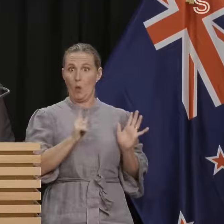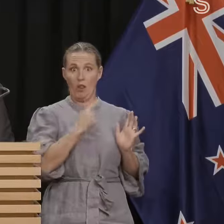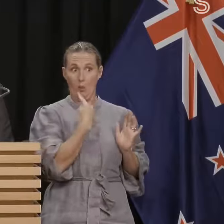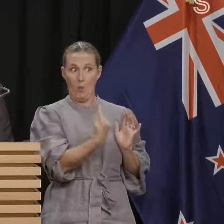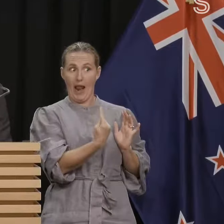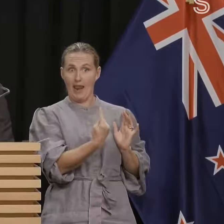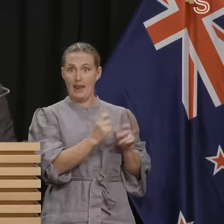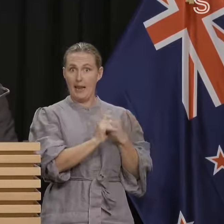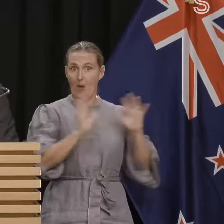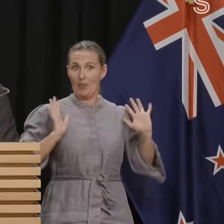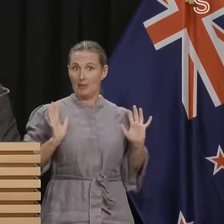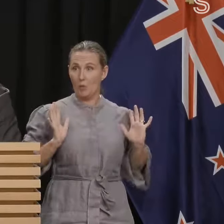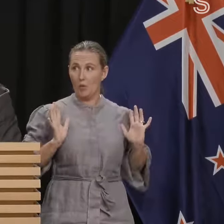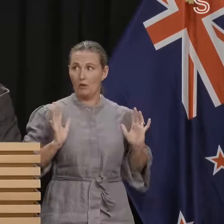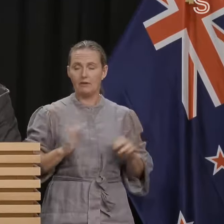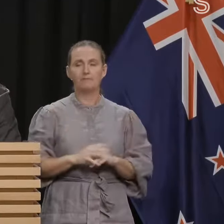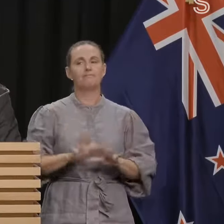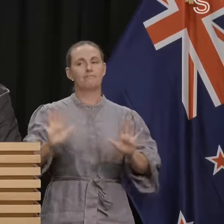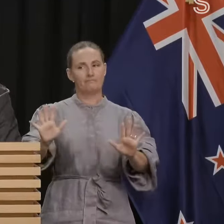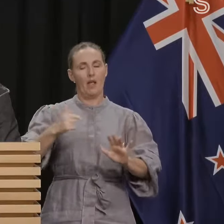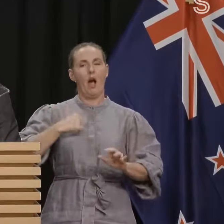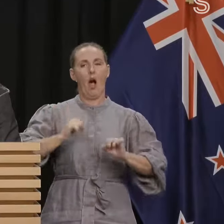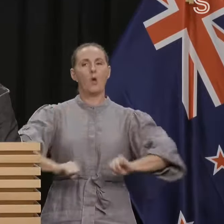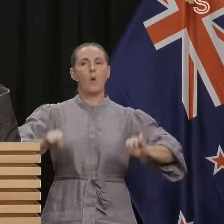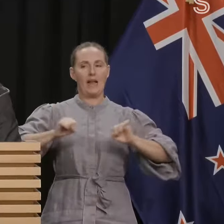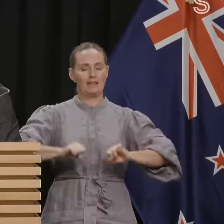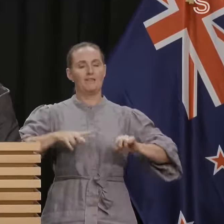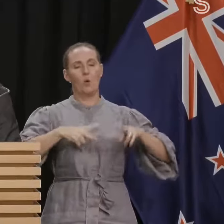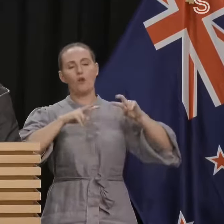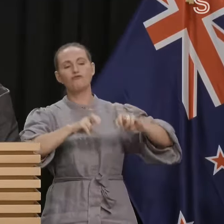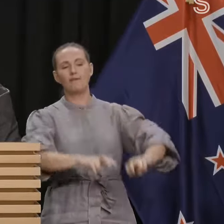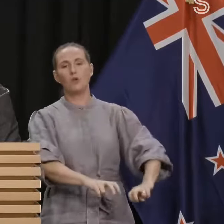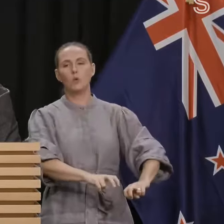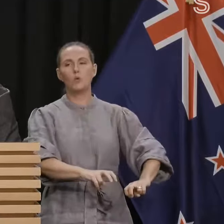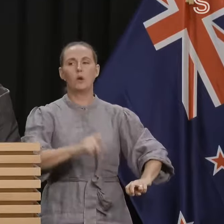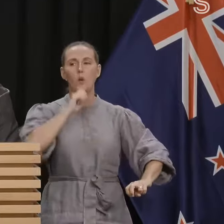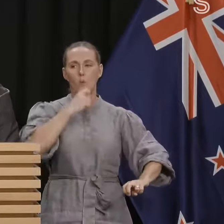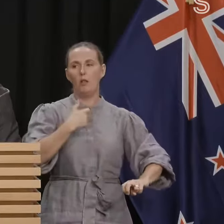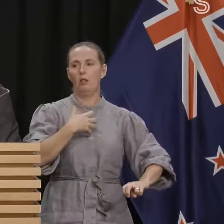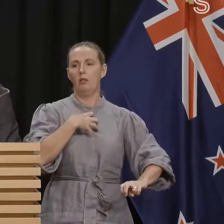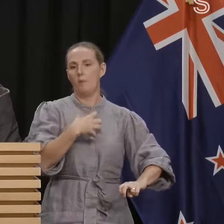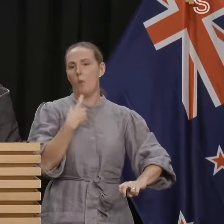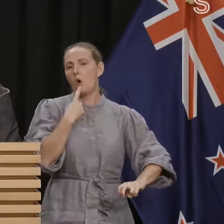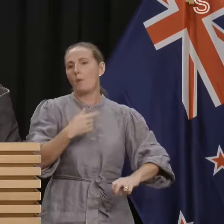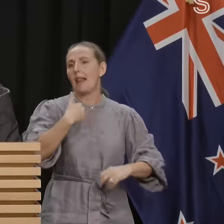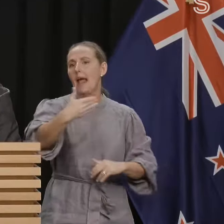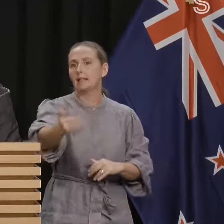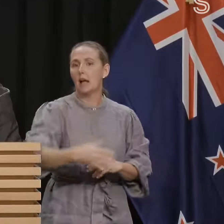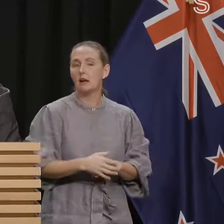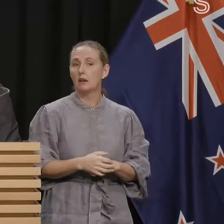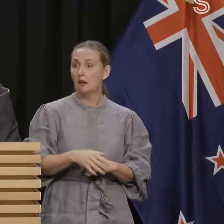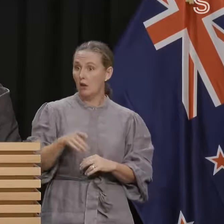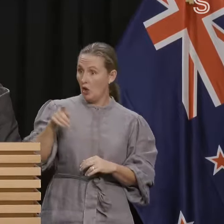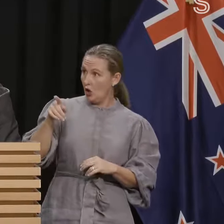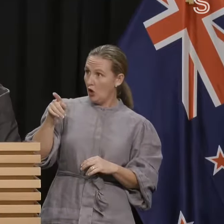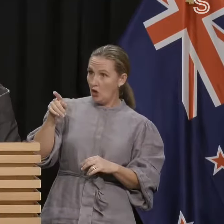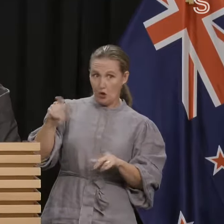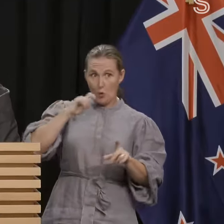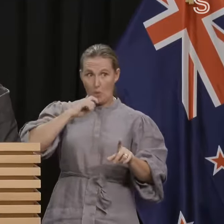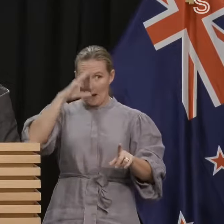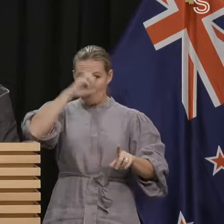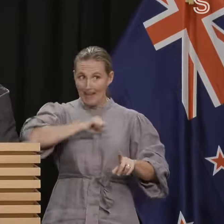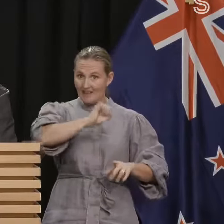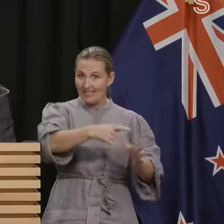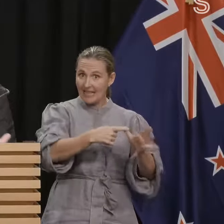As I've indicated, I'm just going to wait and see the outcome of the review before making further comment on that. Do you believe on those the terms of assurances that reference? he gave them to